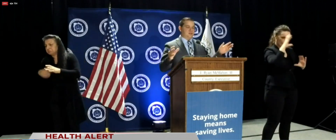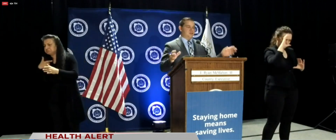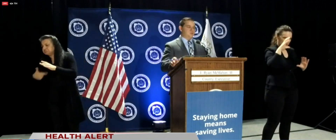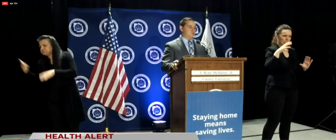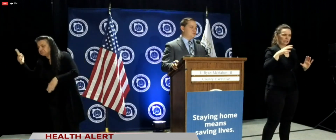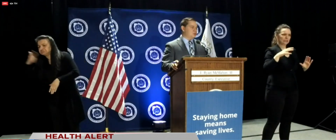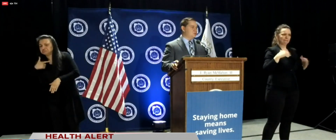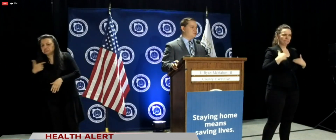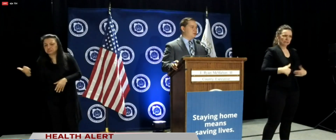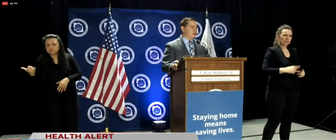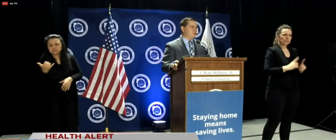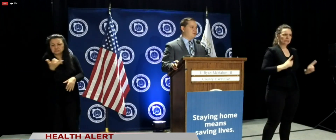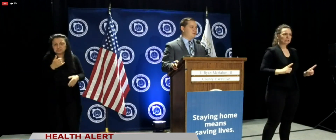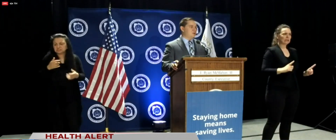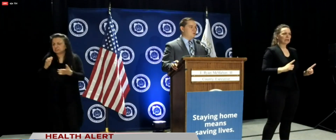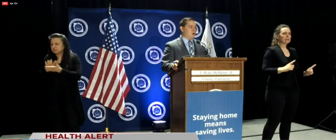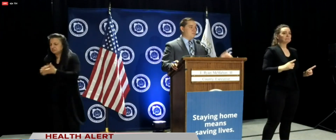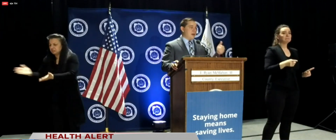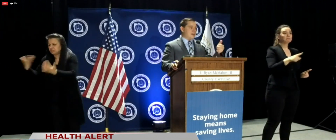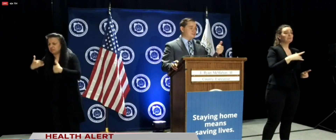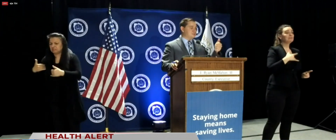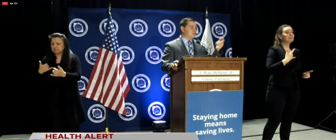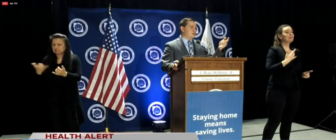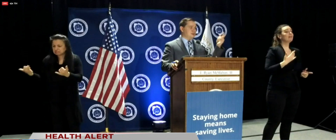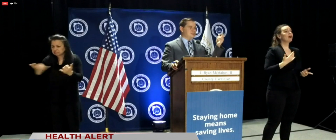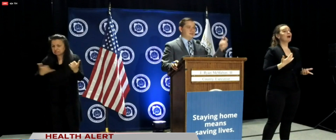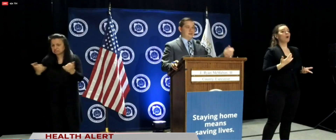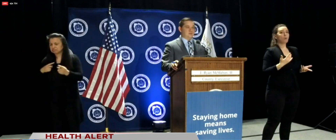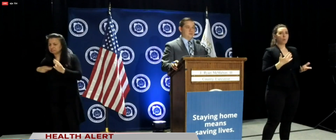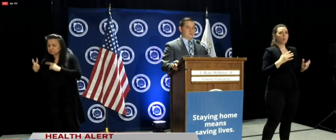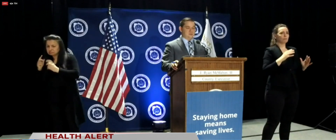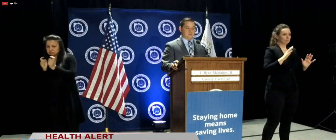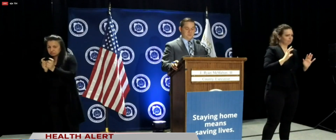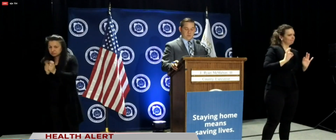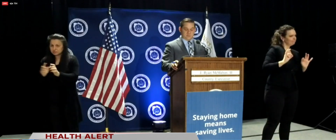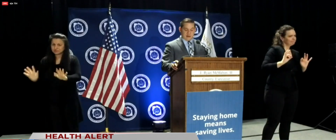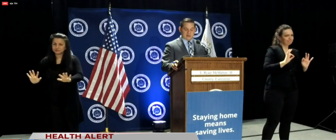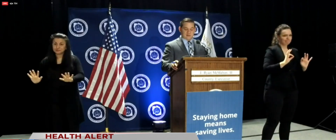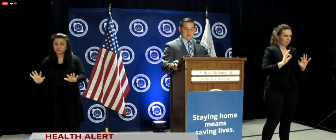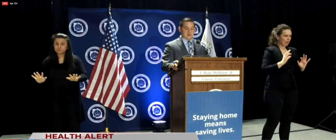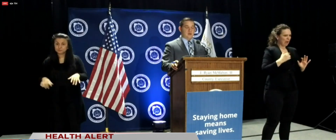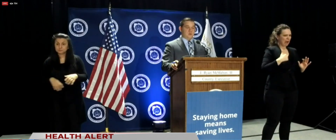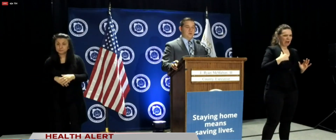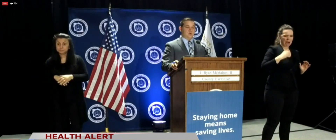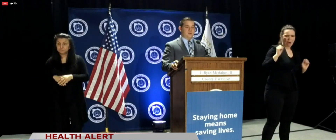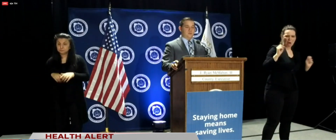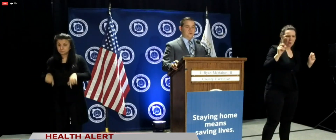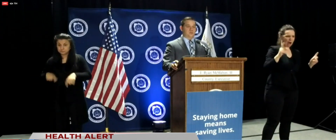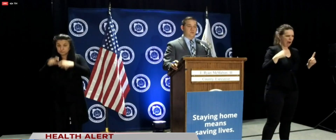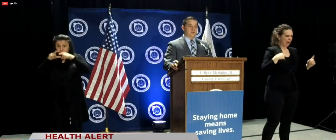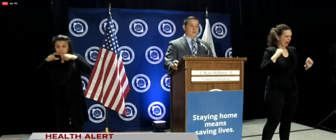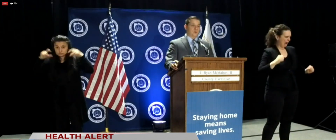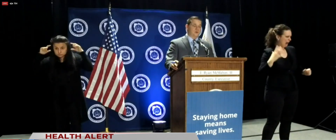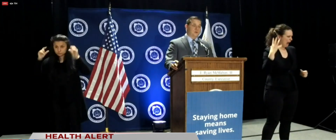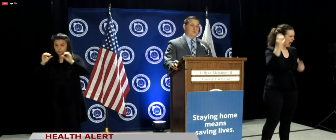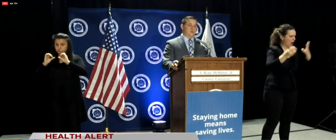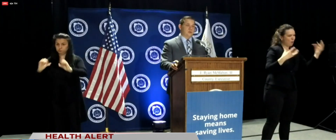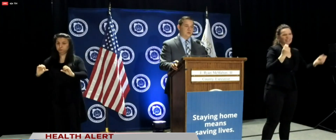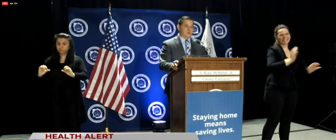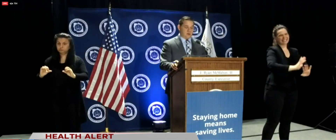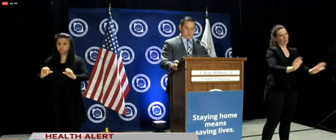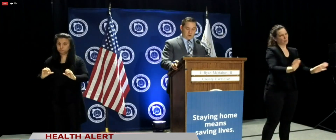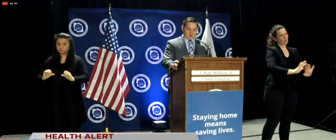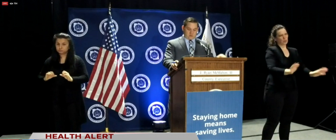out, change your behavior, wear masks. I see people wearing masks. When you go to the grocery store, you go to